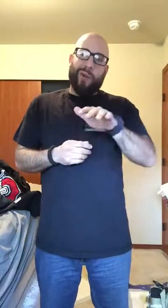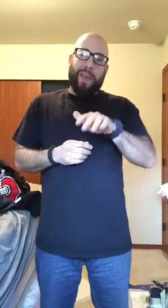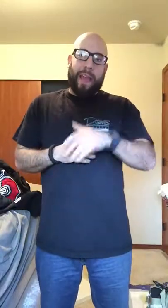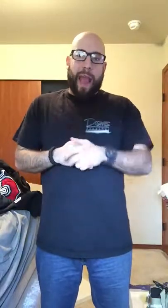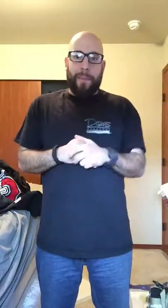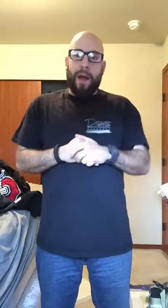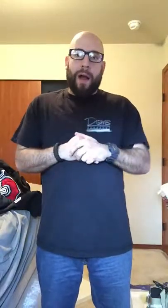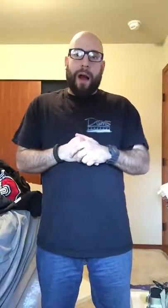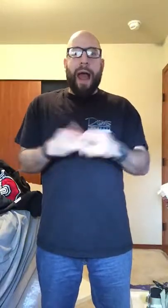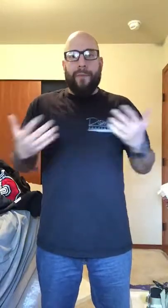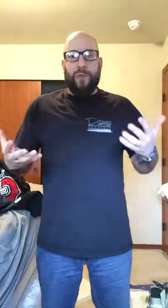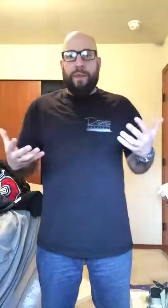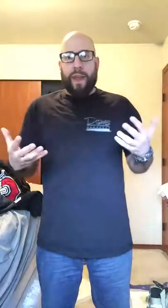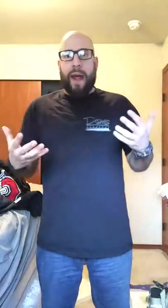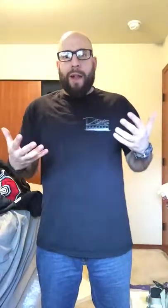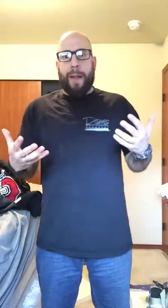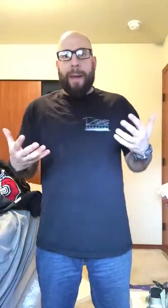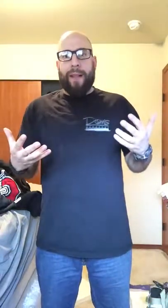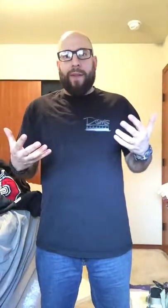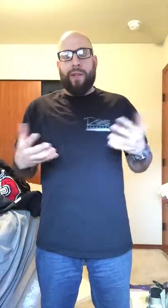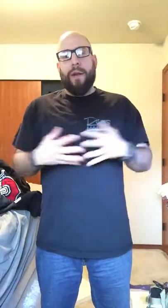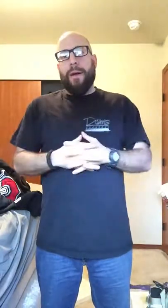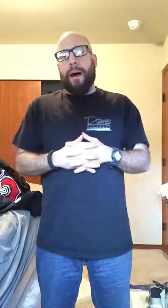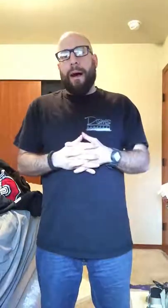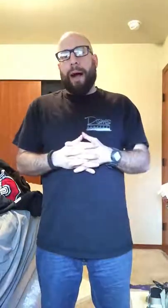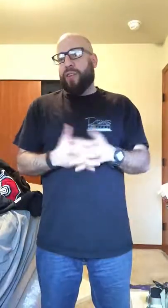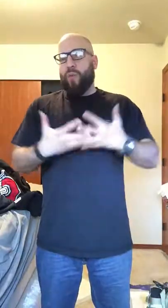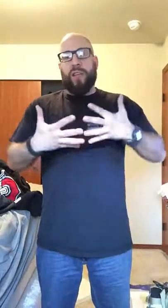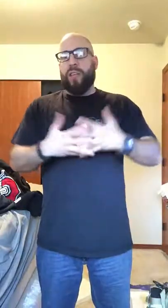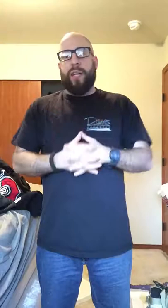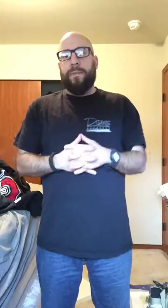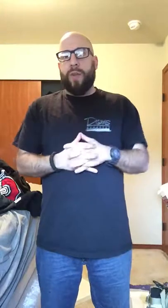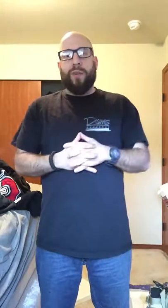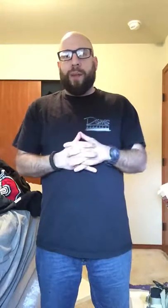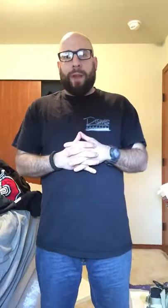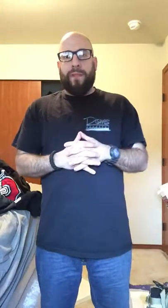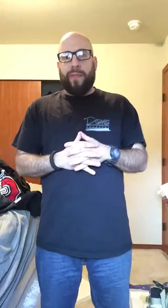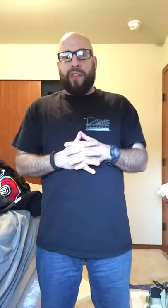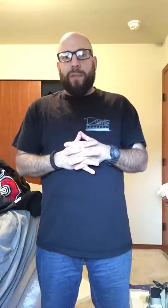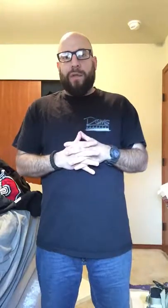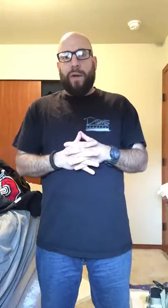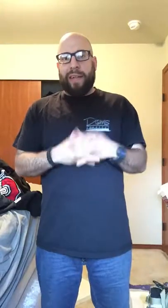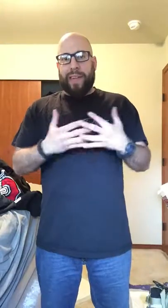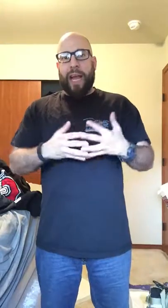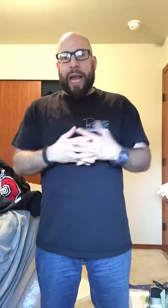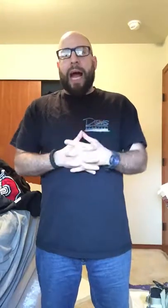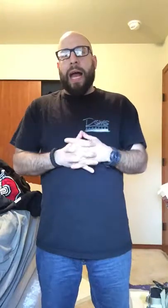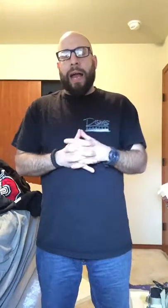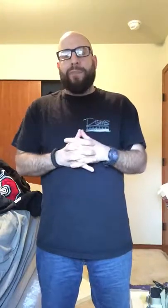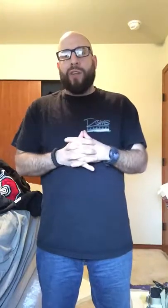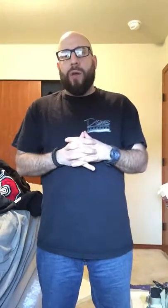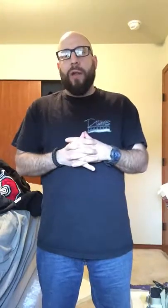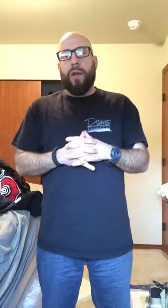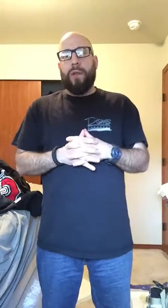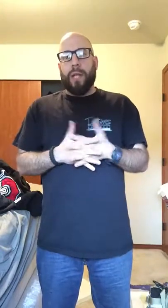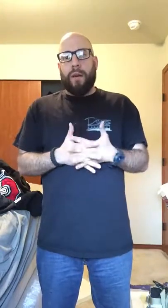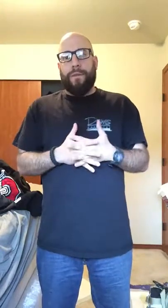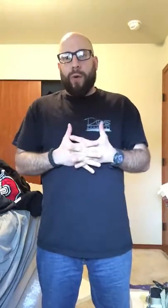the game. I am rooting for the Carolina Panthers. I just want to see, something I've never seen before. That's the kind of guy I am. So really looking forward to the